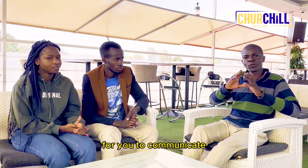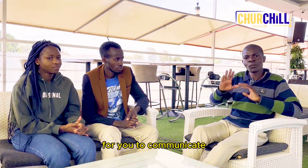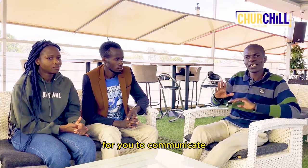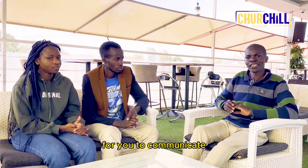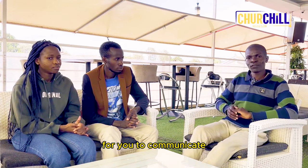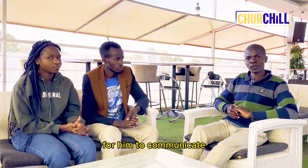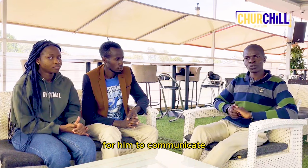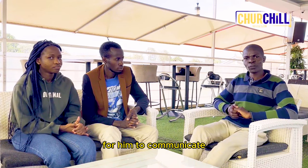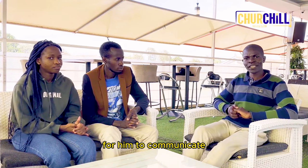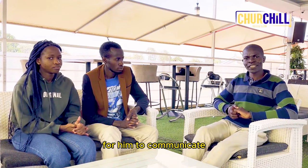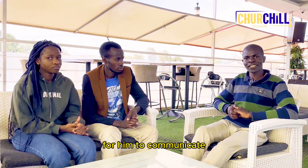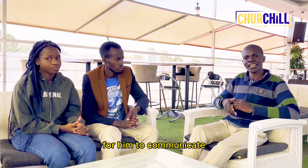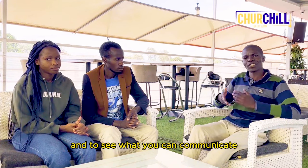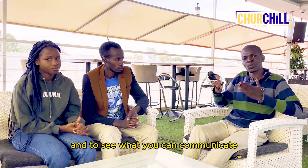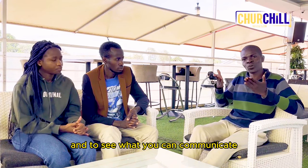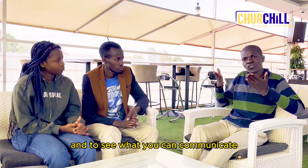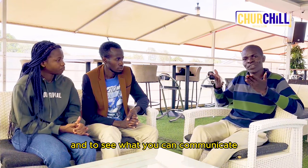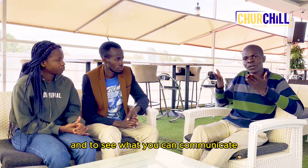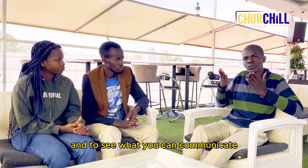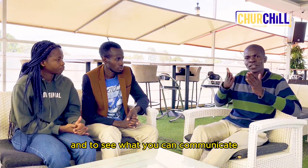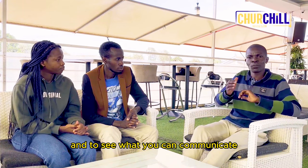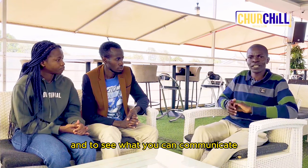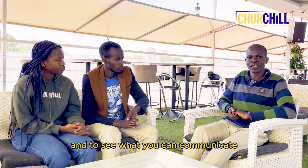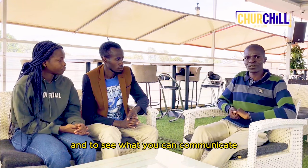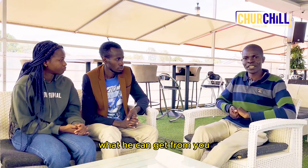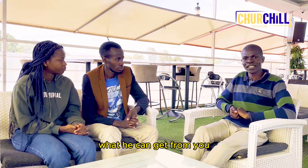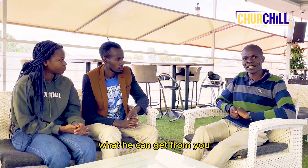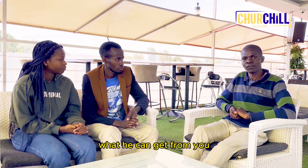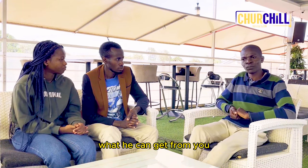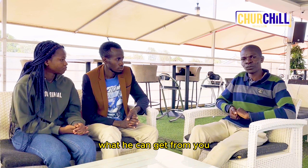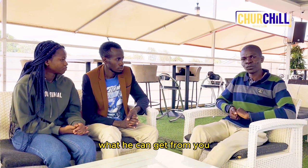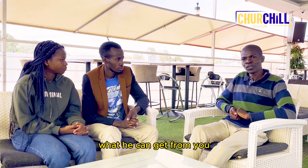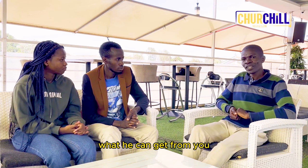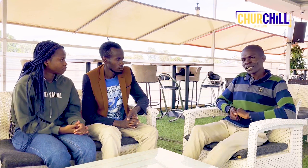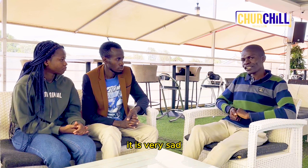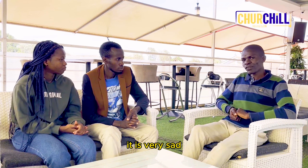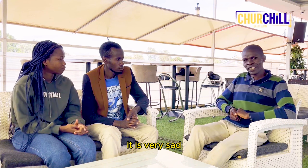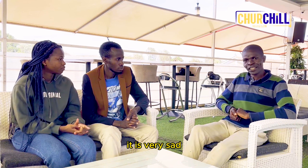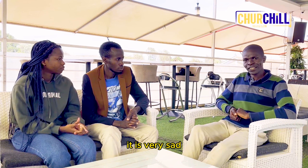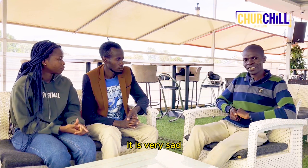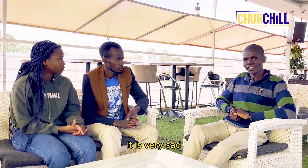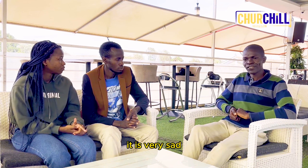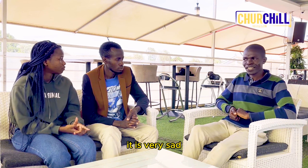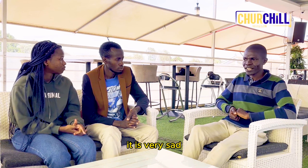you to communicate, for him to communicate and to see what you can communicate, what he can get from you. It is very sad.